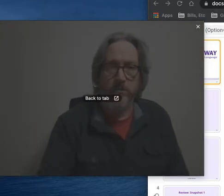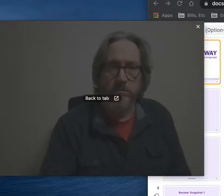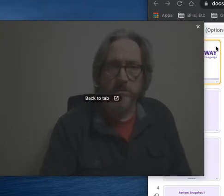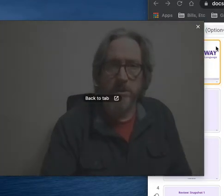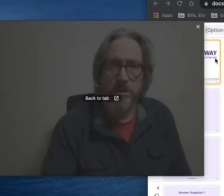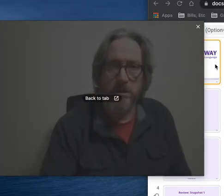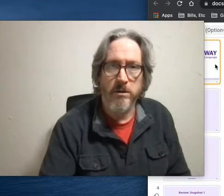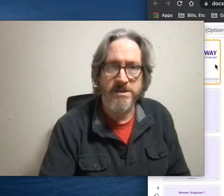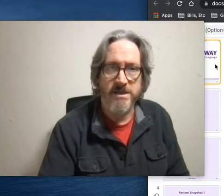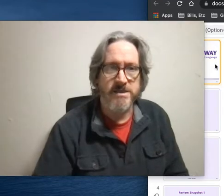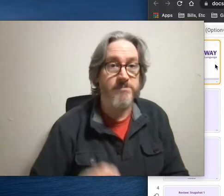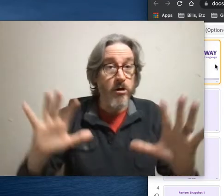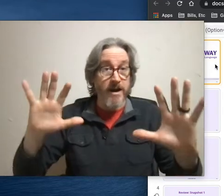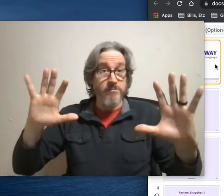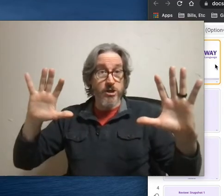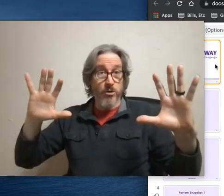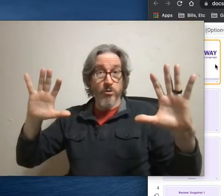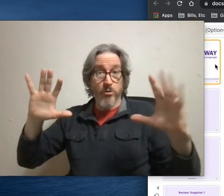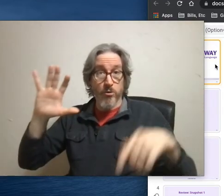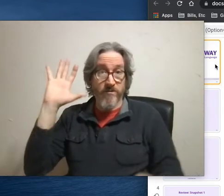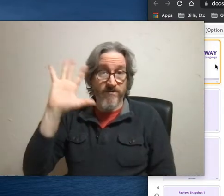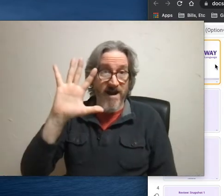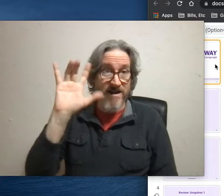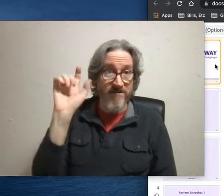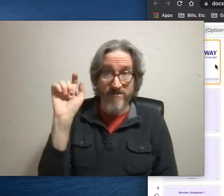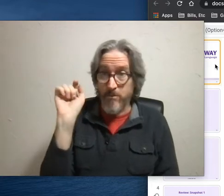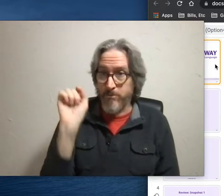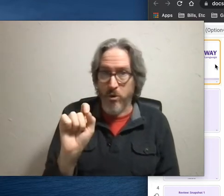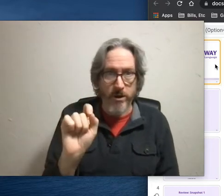Okay, always does this. All right, so